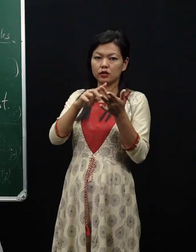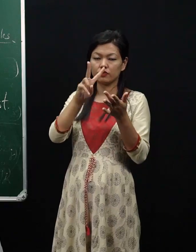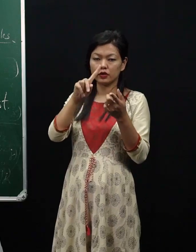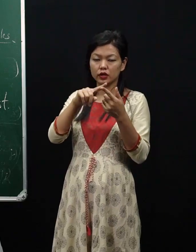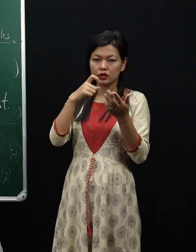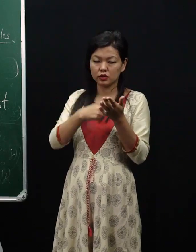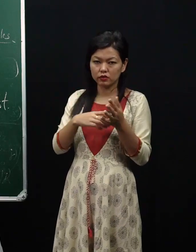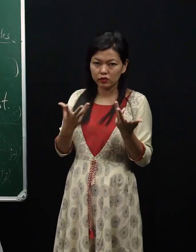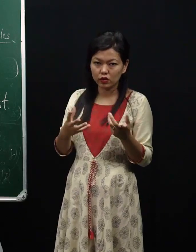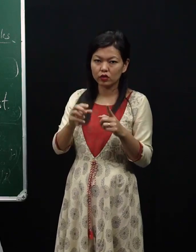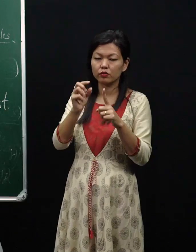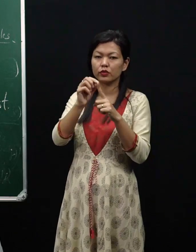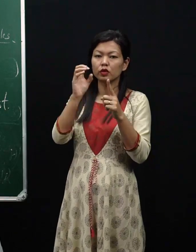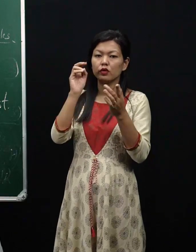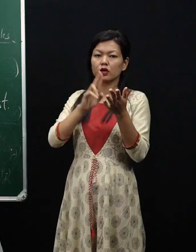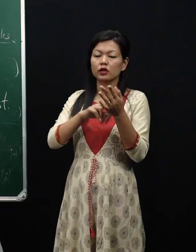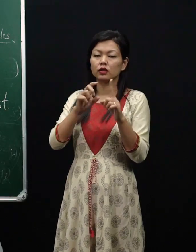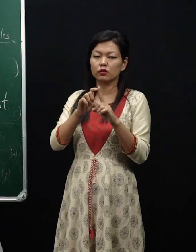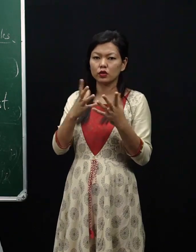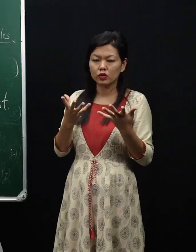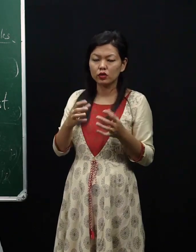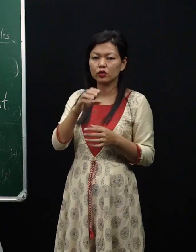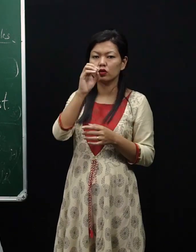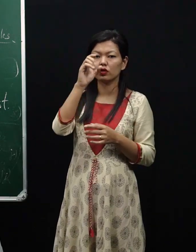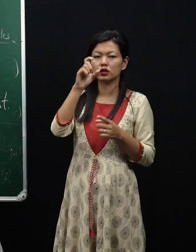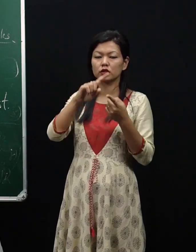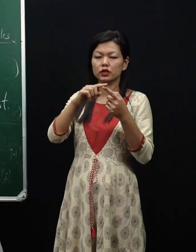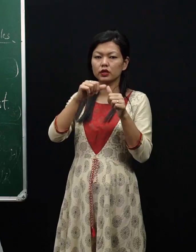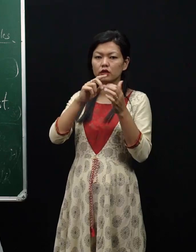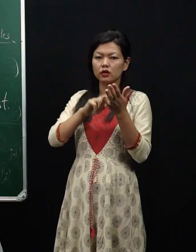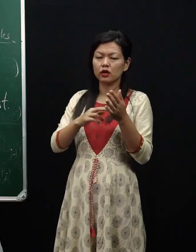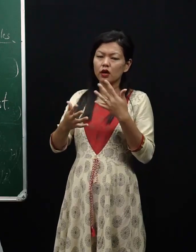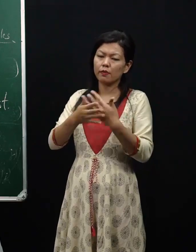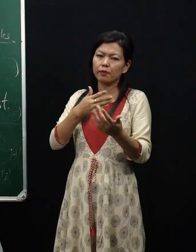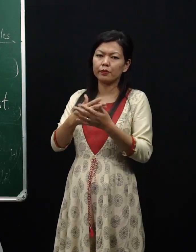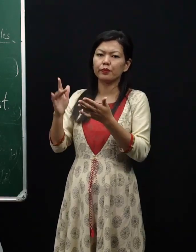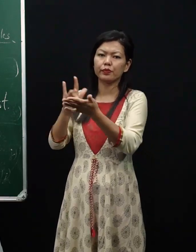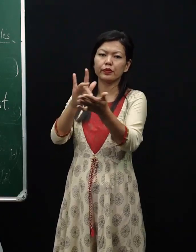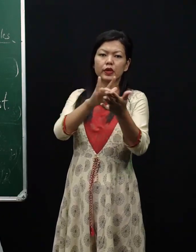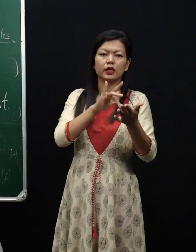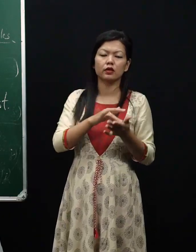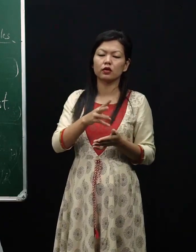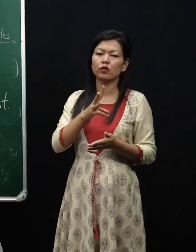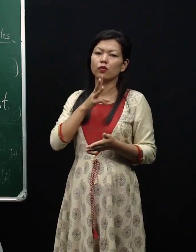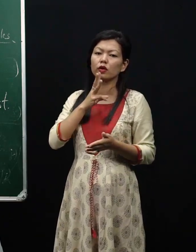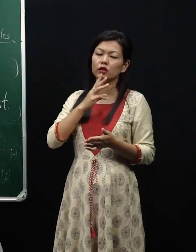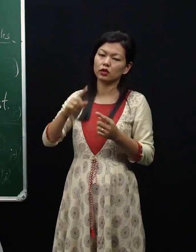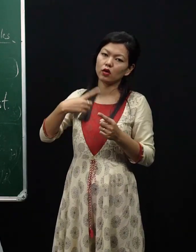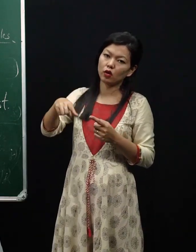water from the river or sand or from the pond or anywhere, the composition is going to be